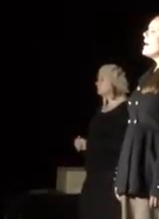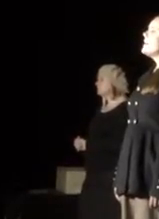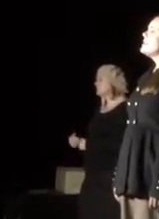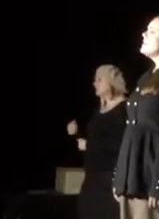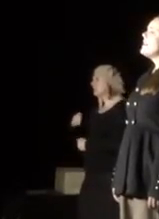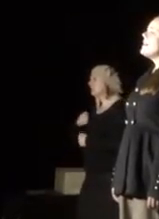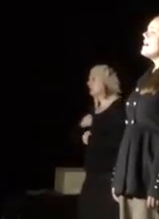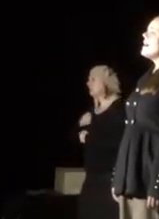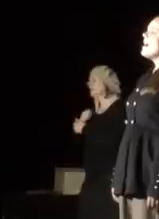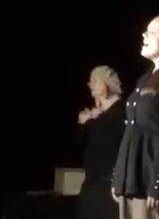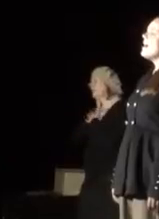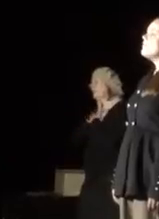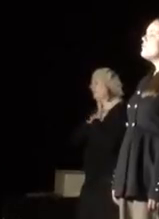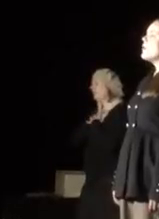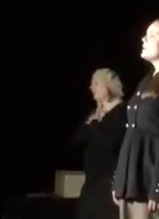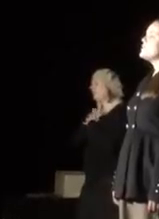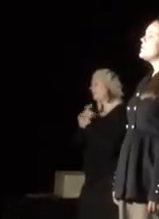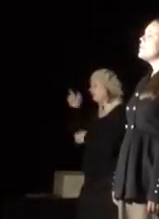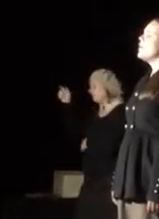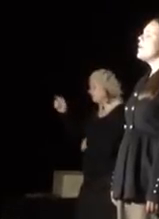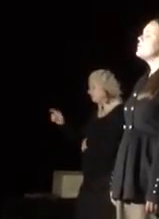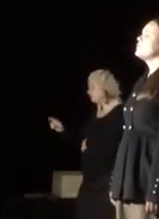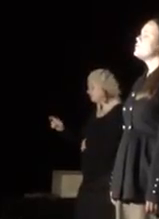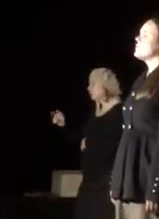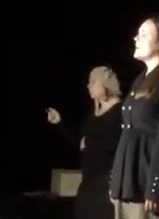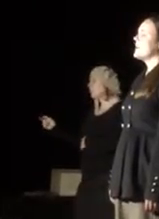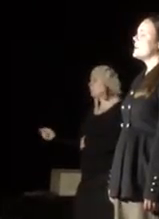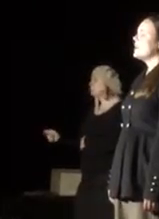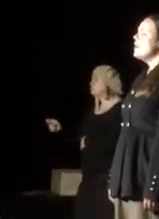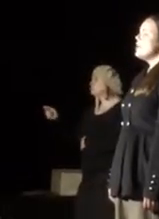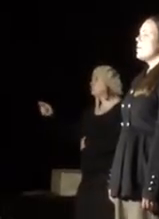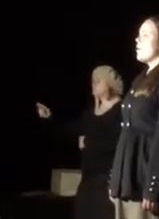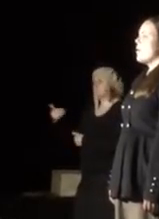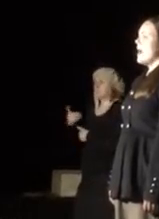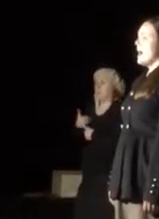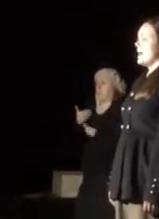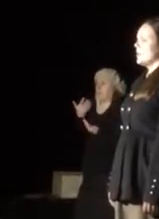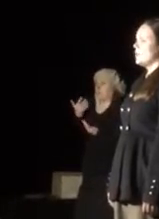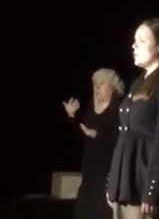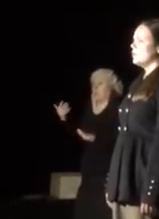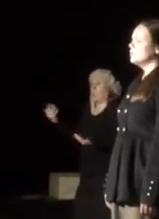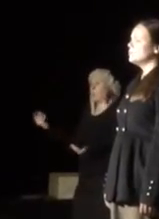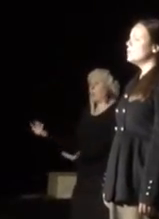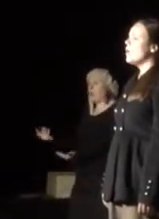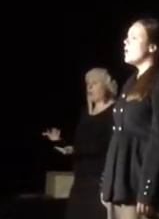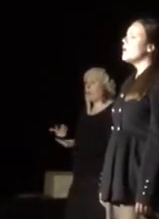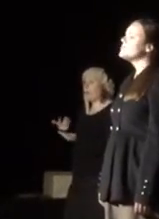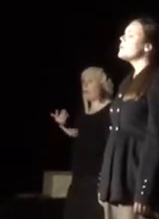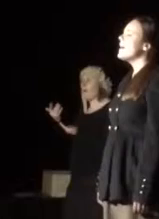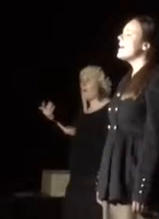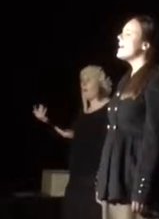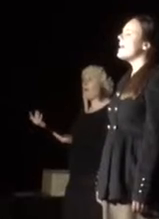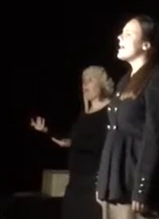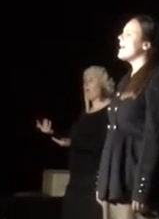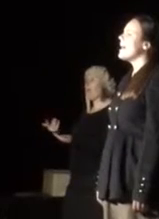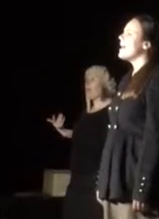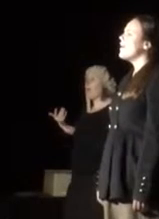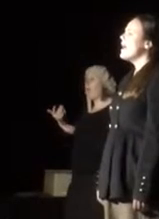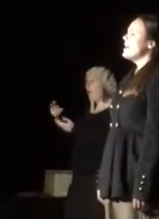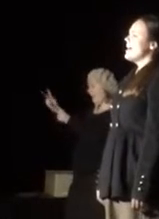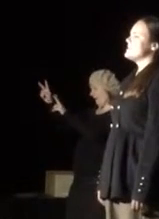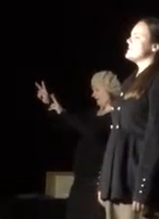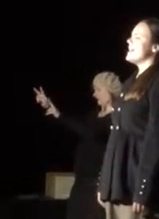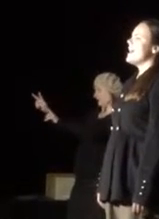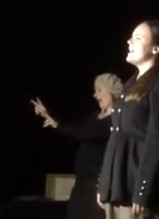My love went a wandering Though I know not where